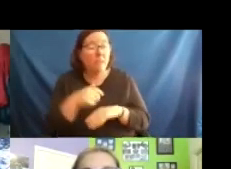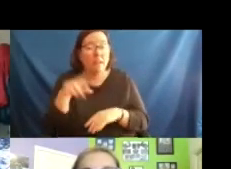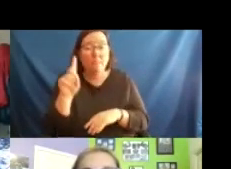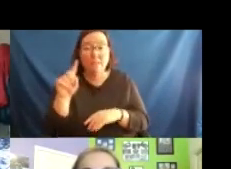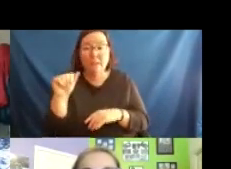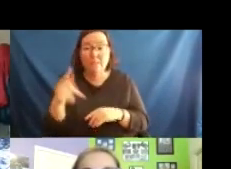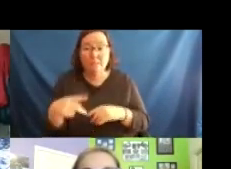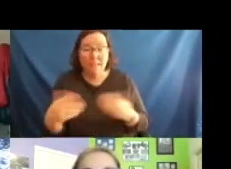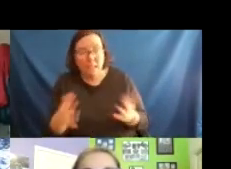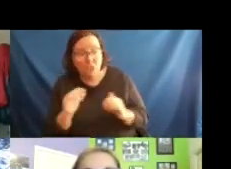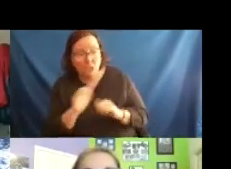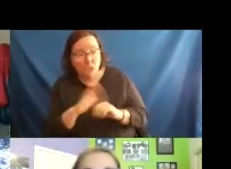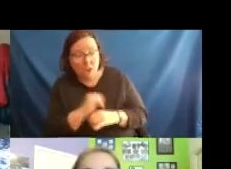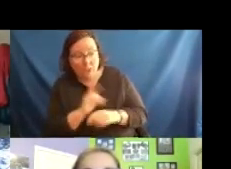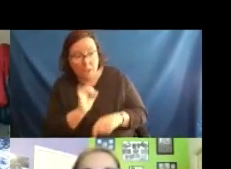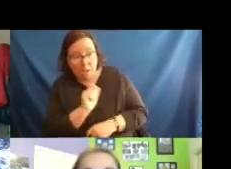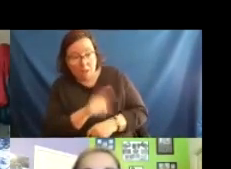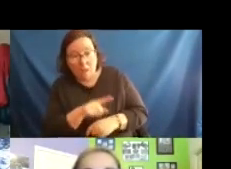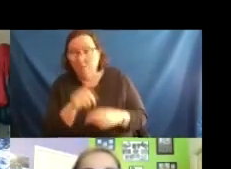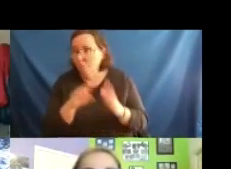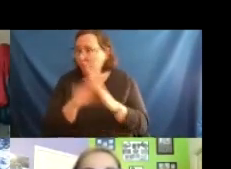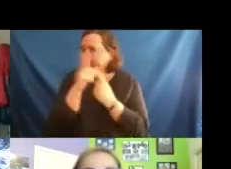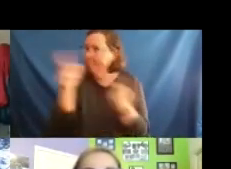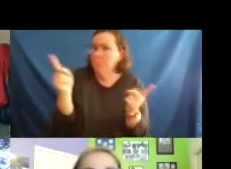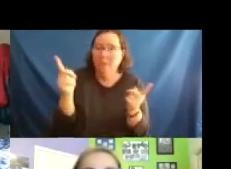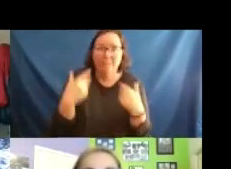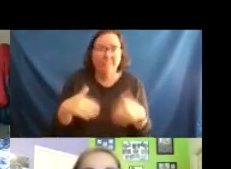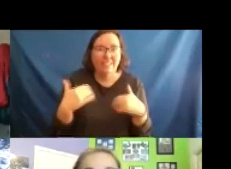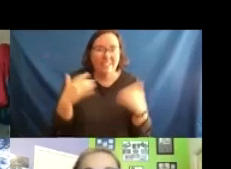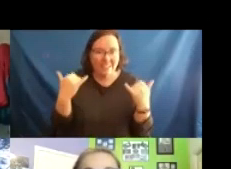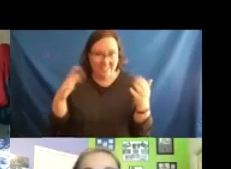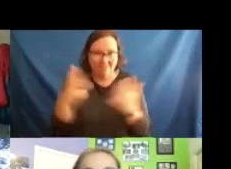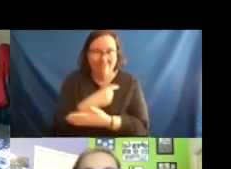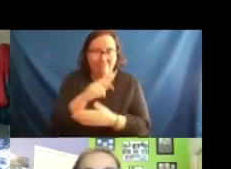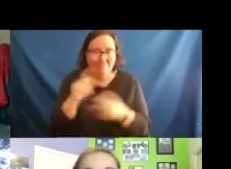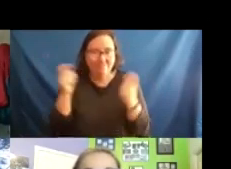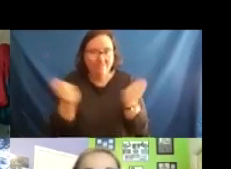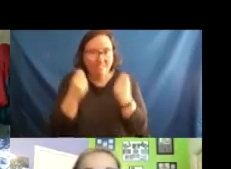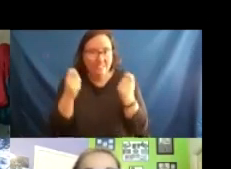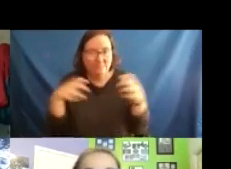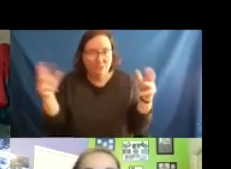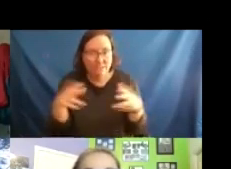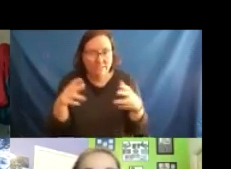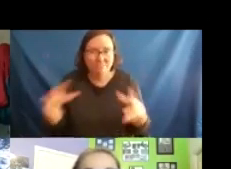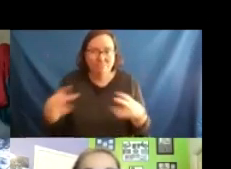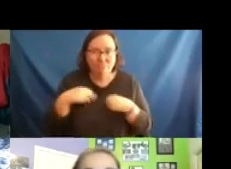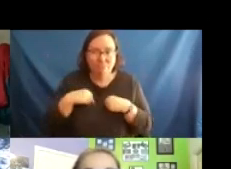Pi on our campus has reached such fruition to the point that we are today celebrating in and swearing